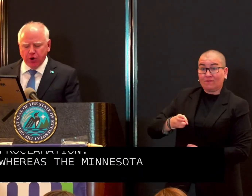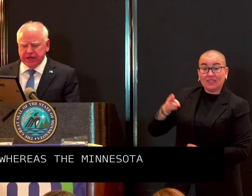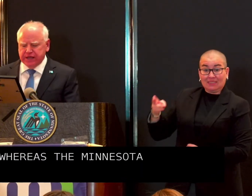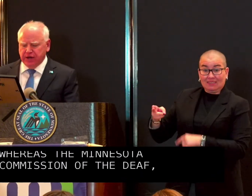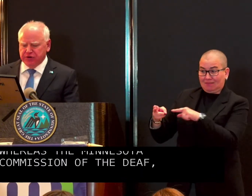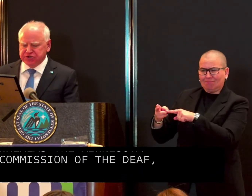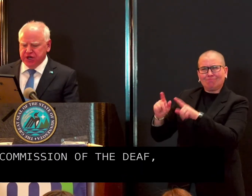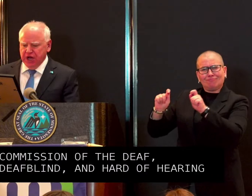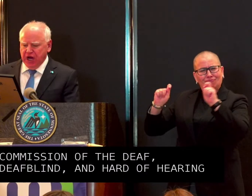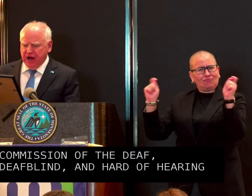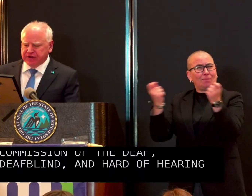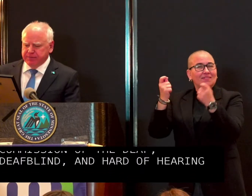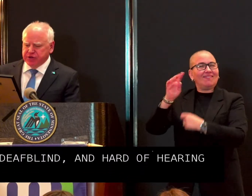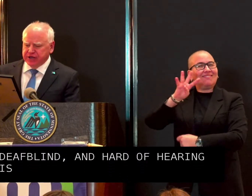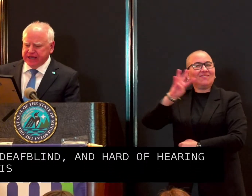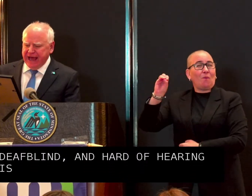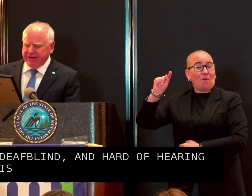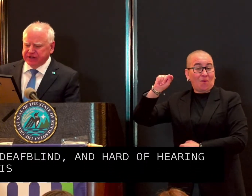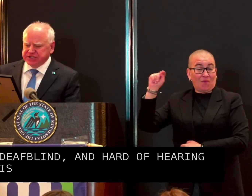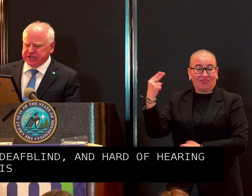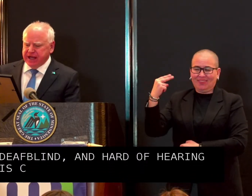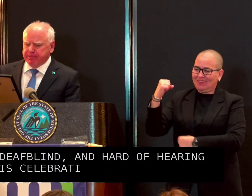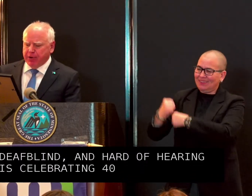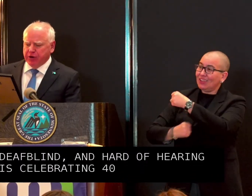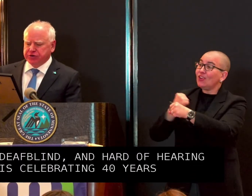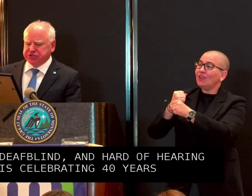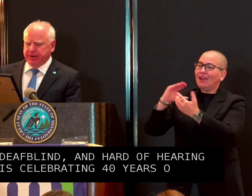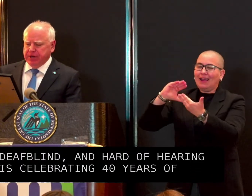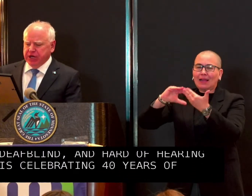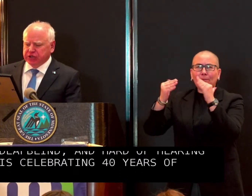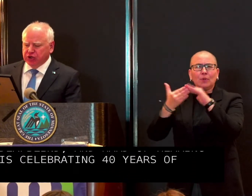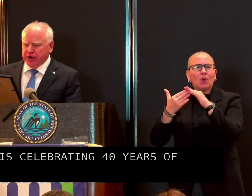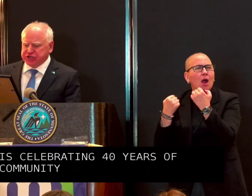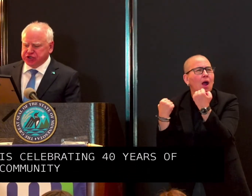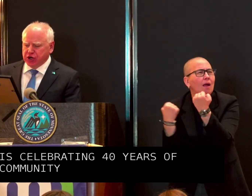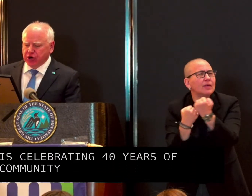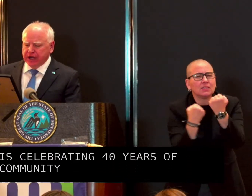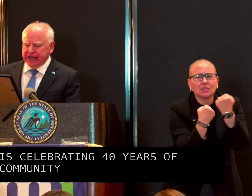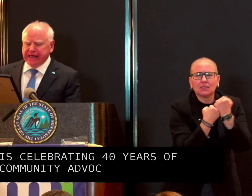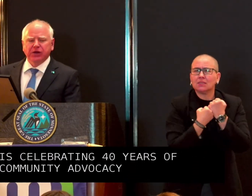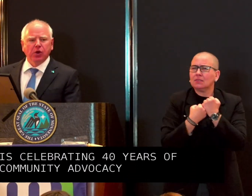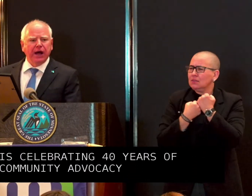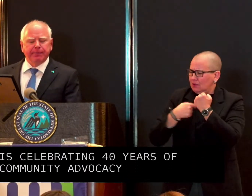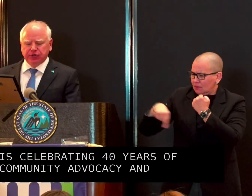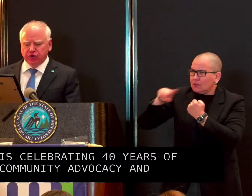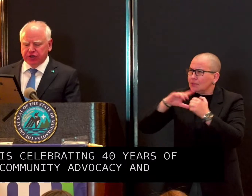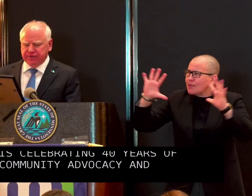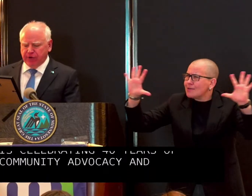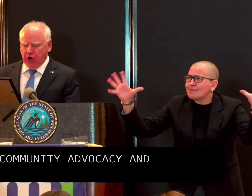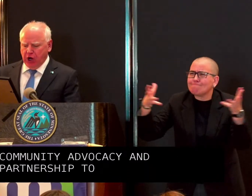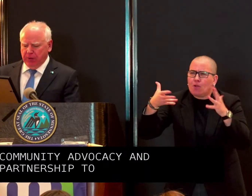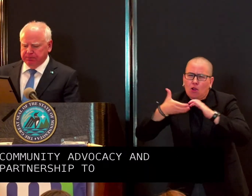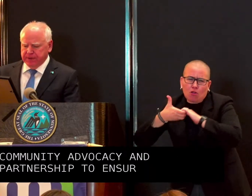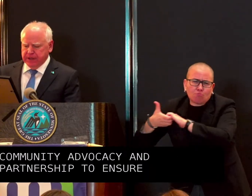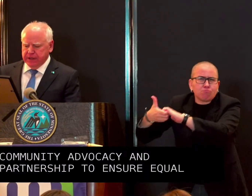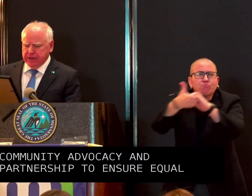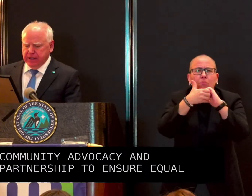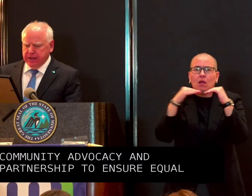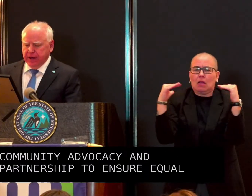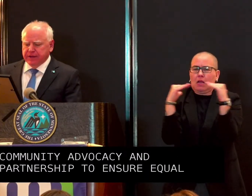celebrating 40 years of community advocacy and partnership to ensure equal opportunity for